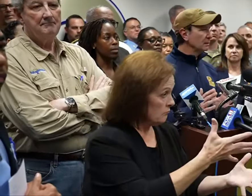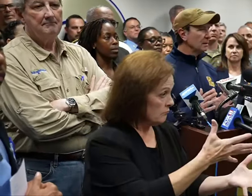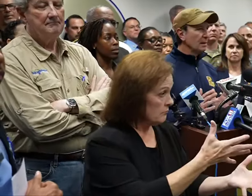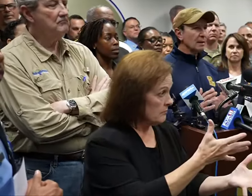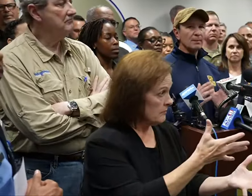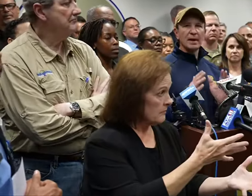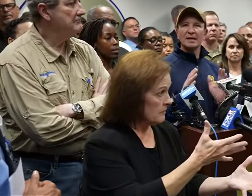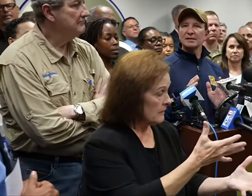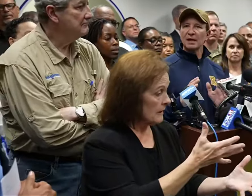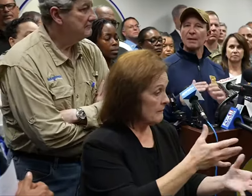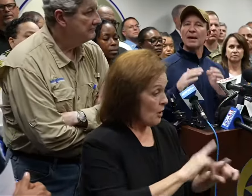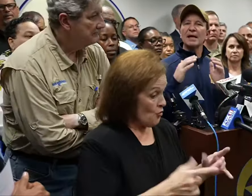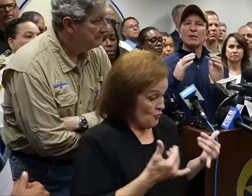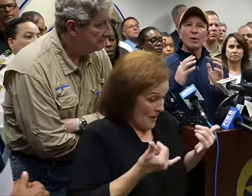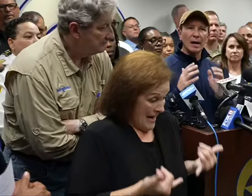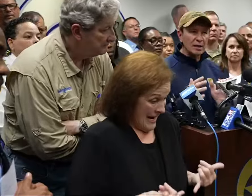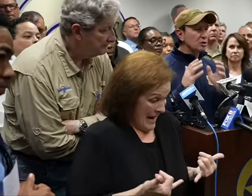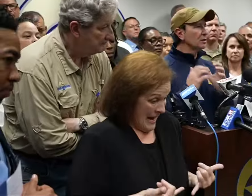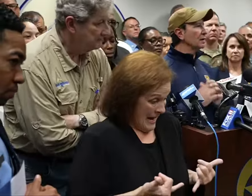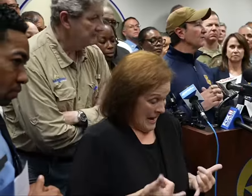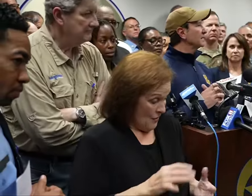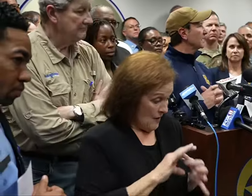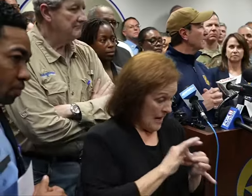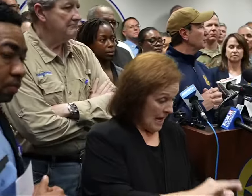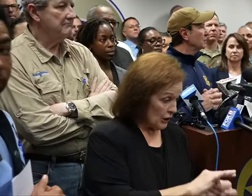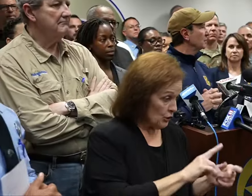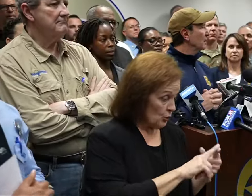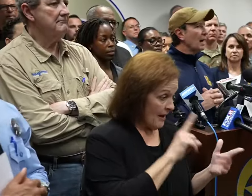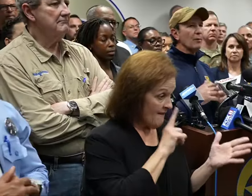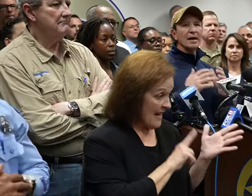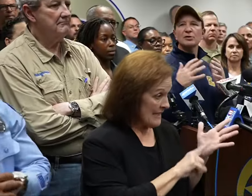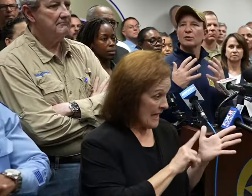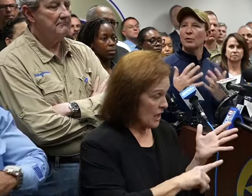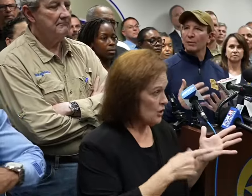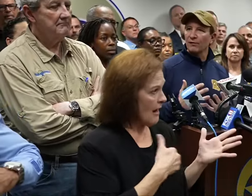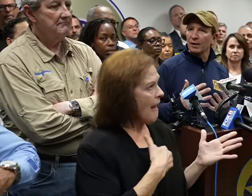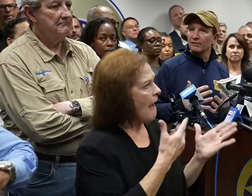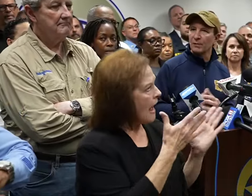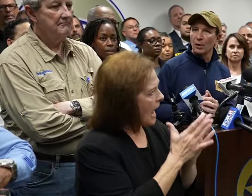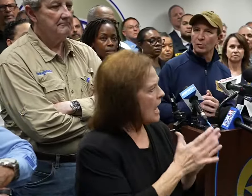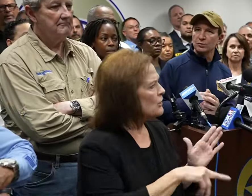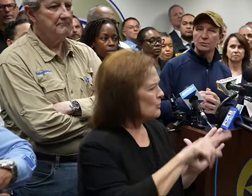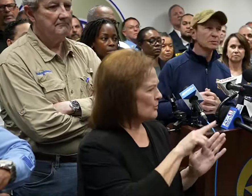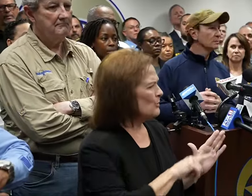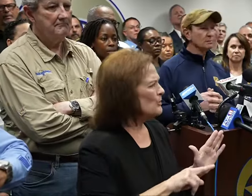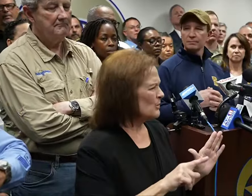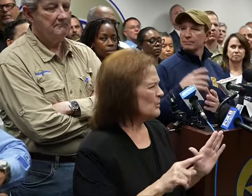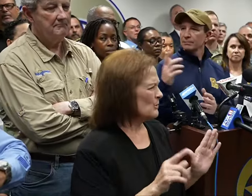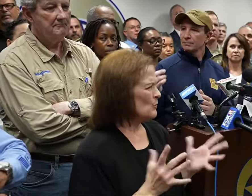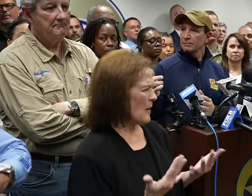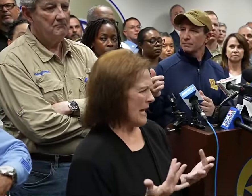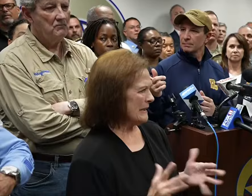can, but at this time, in relation to the investigation, I would ask y'all to refrain from those.